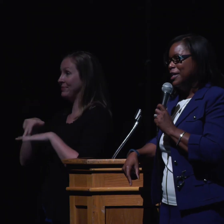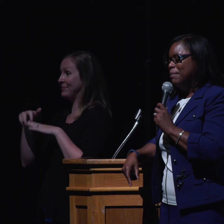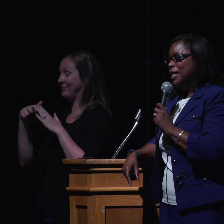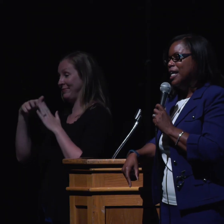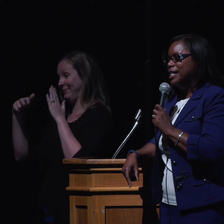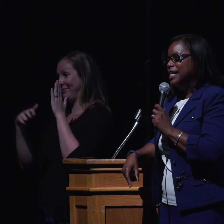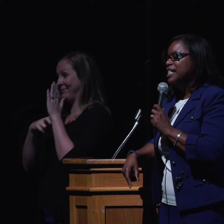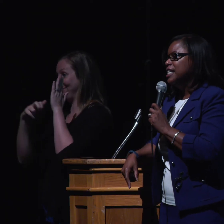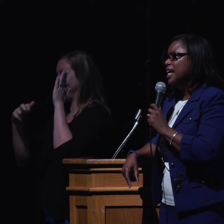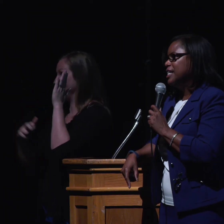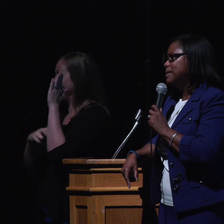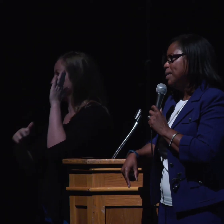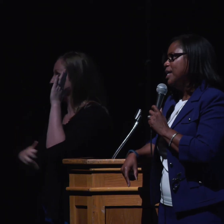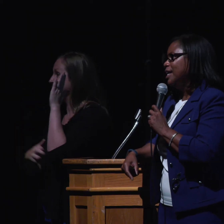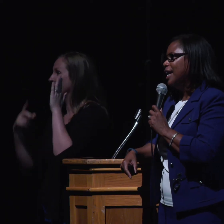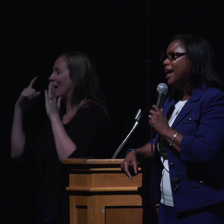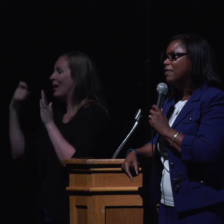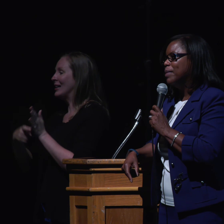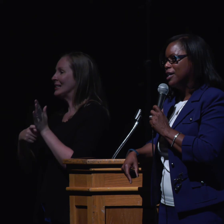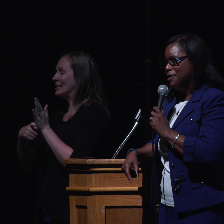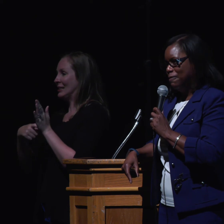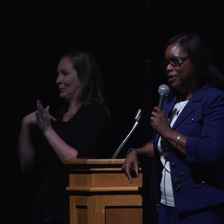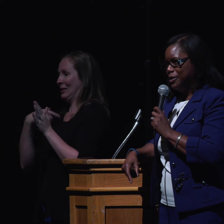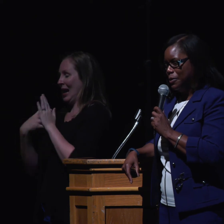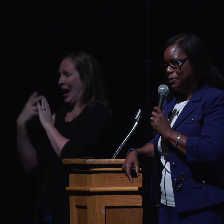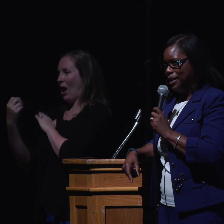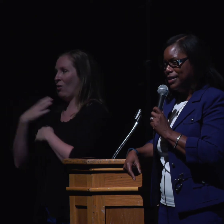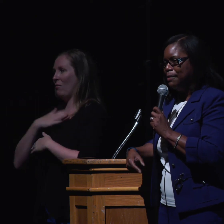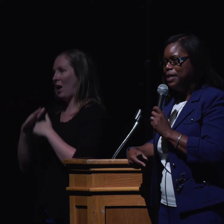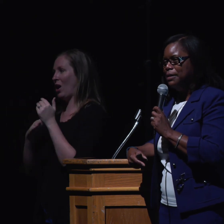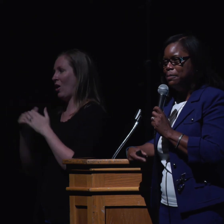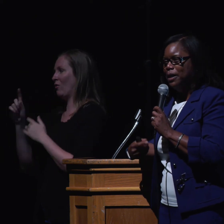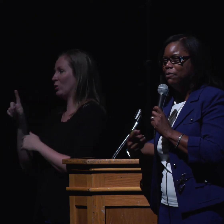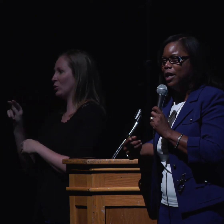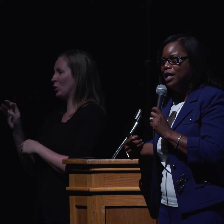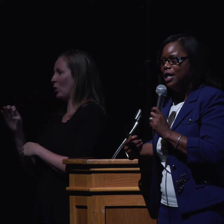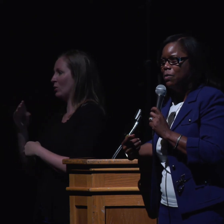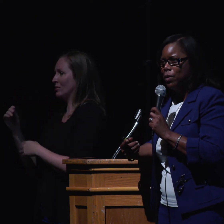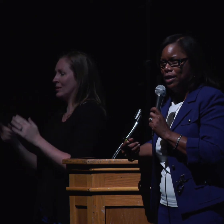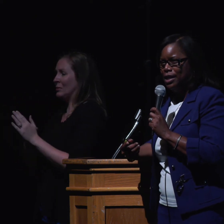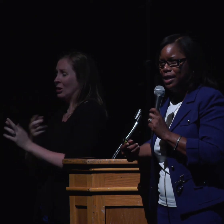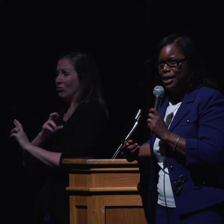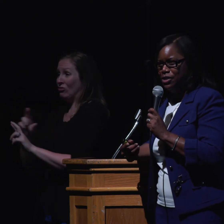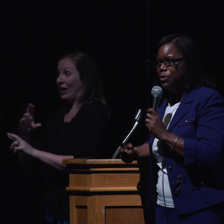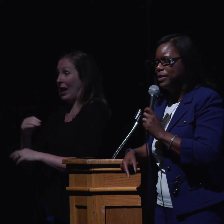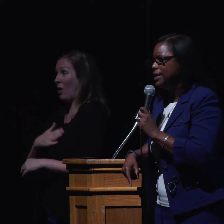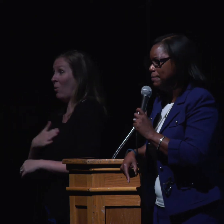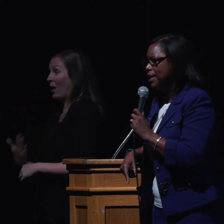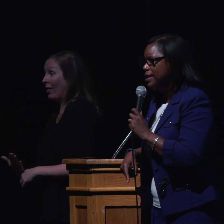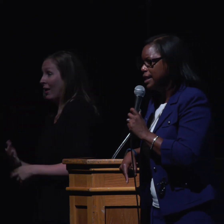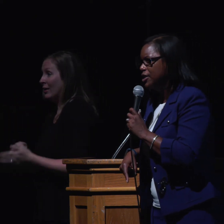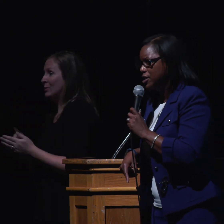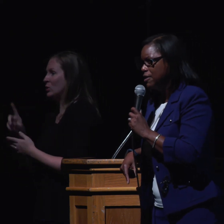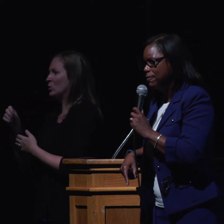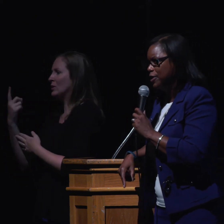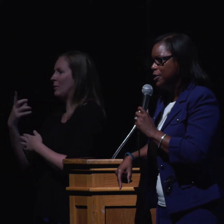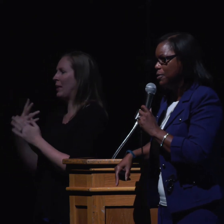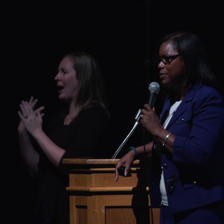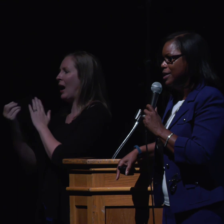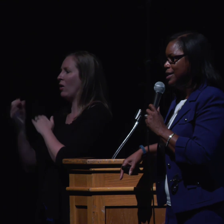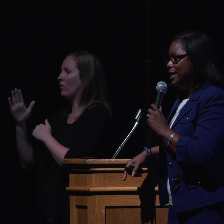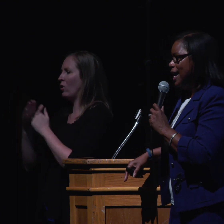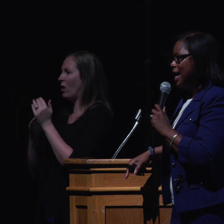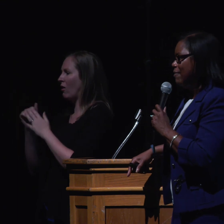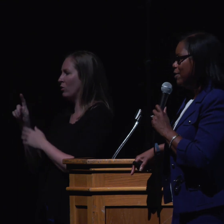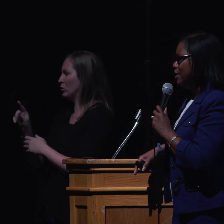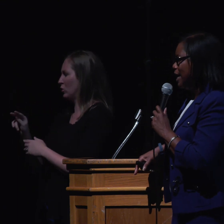edge because it takes me out of my comfort zone. And sometimes being ready and willing is doing something outside your comfort